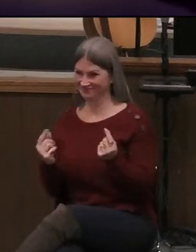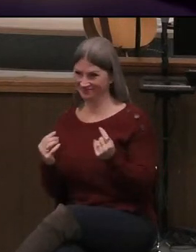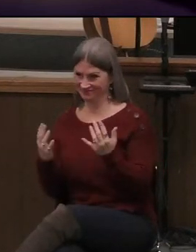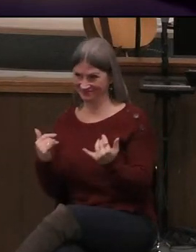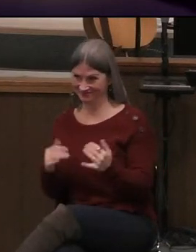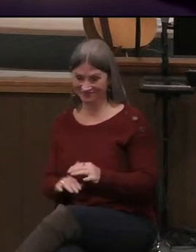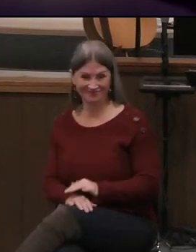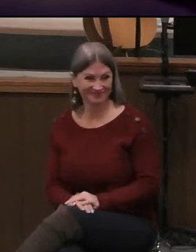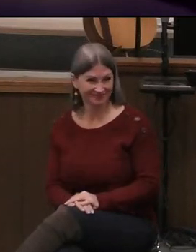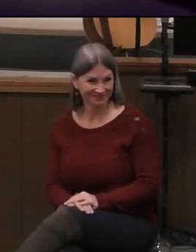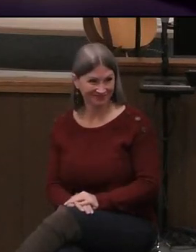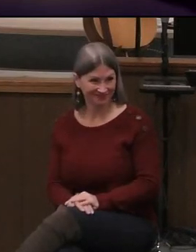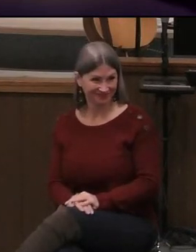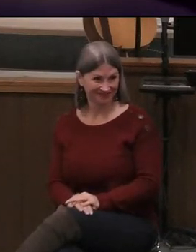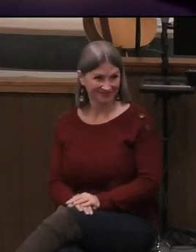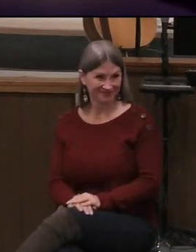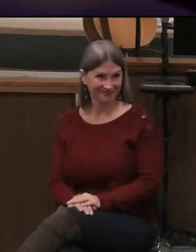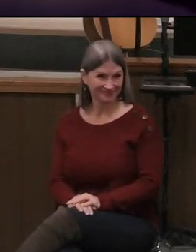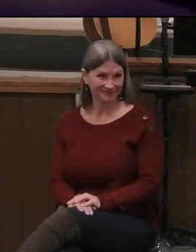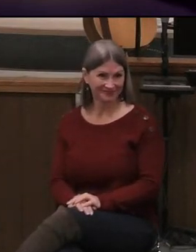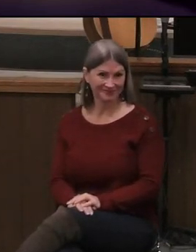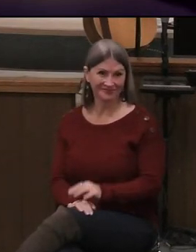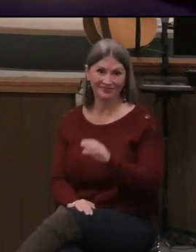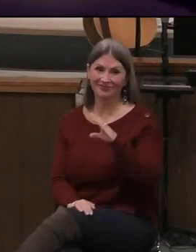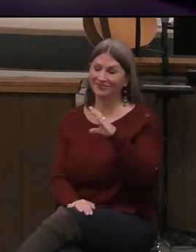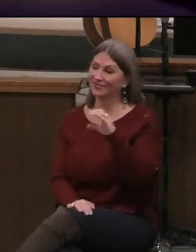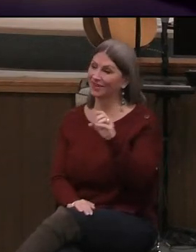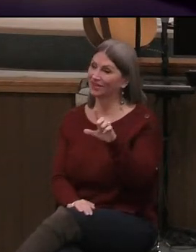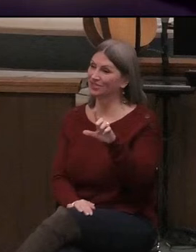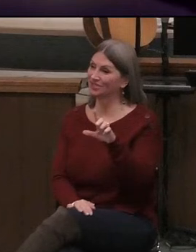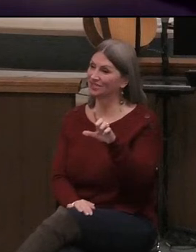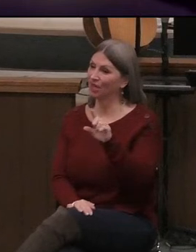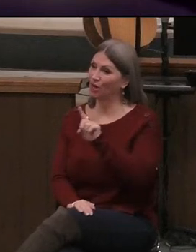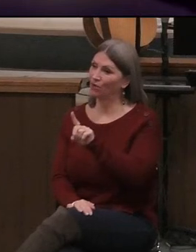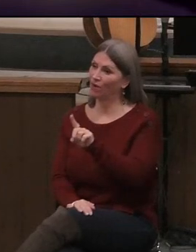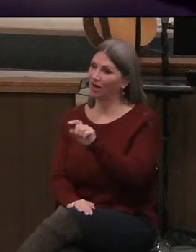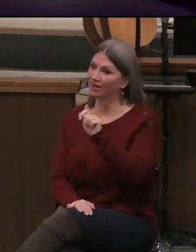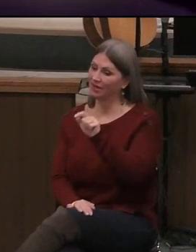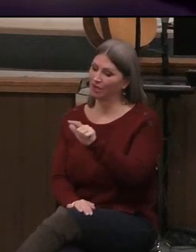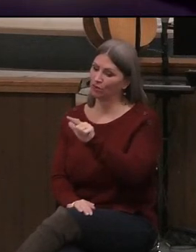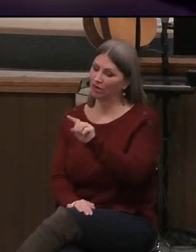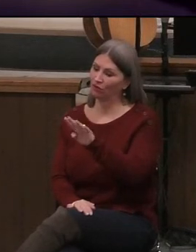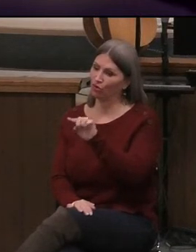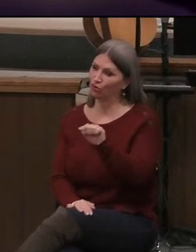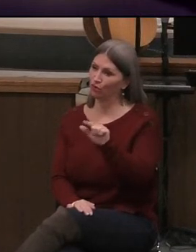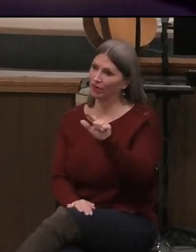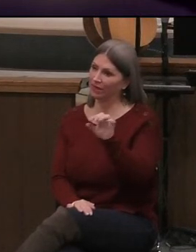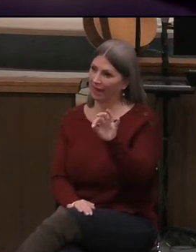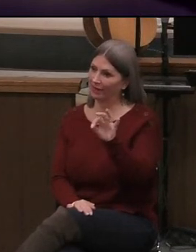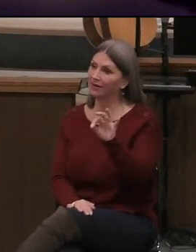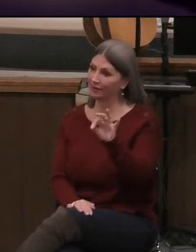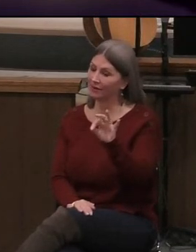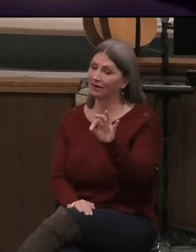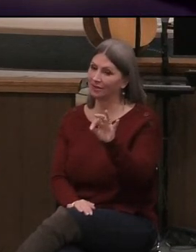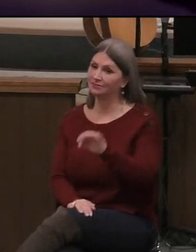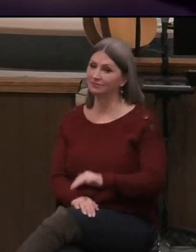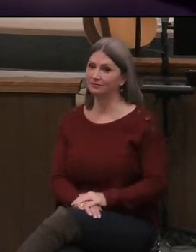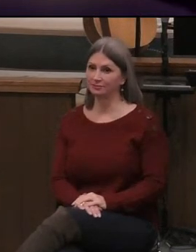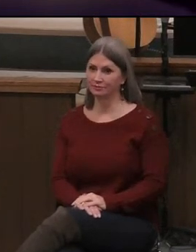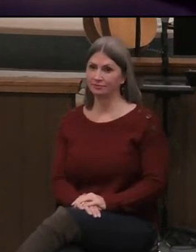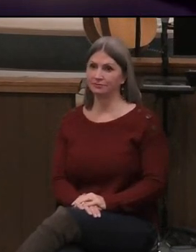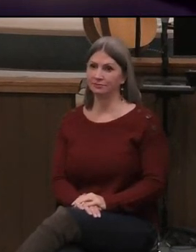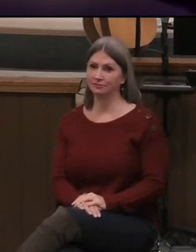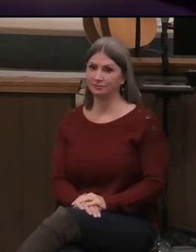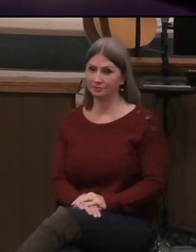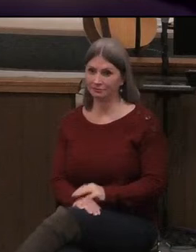today is look at Colossians 1, 24 through 29, and